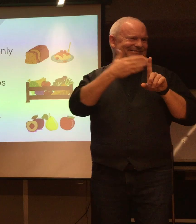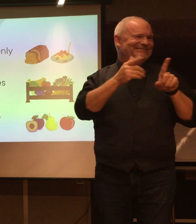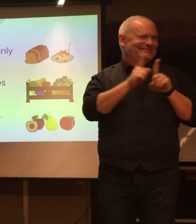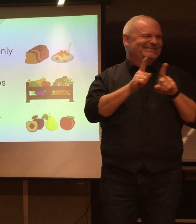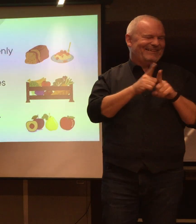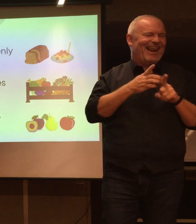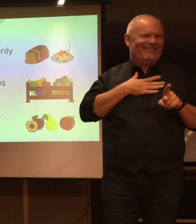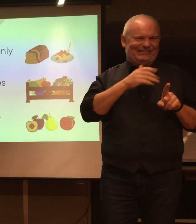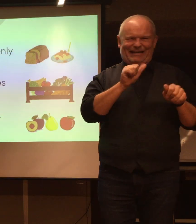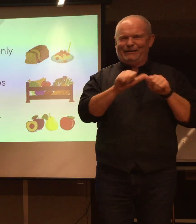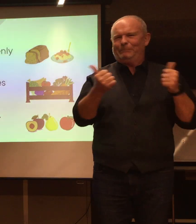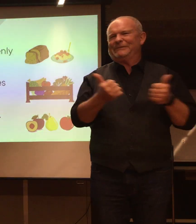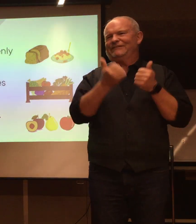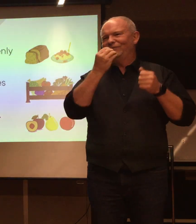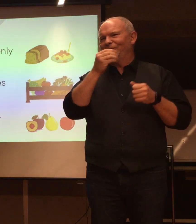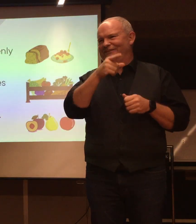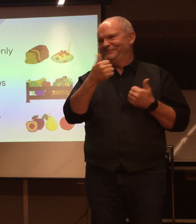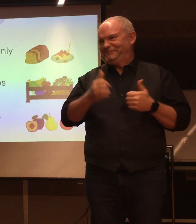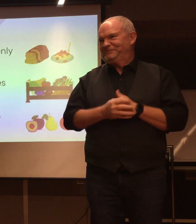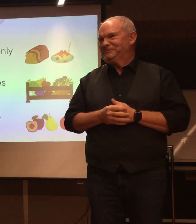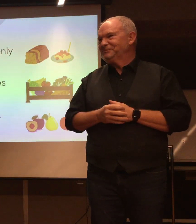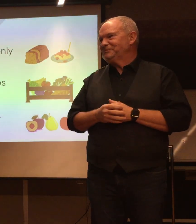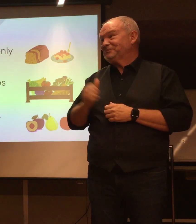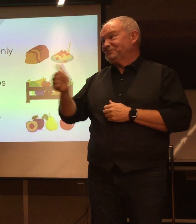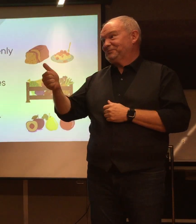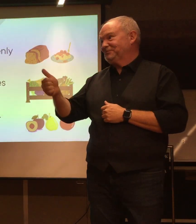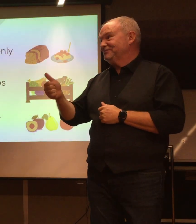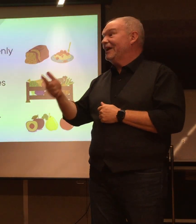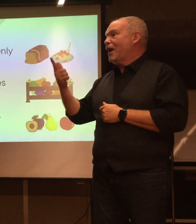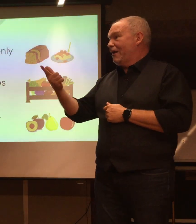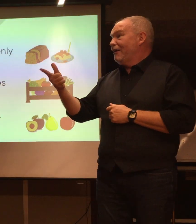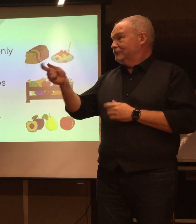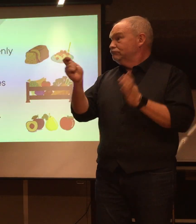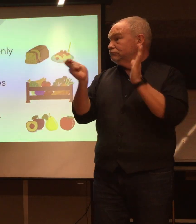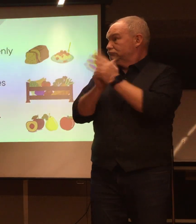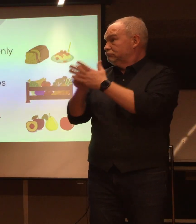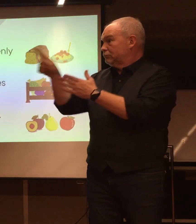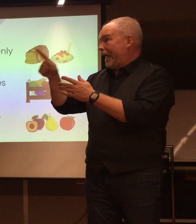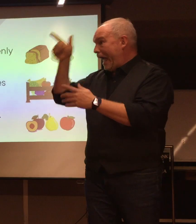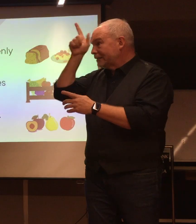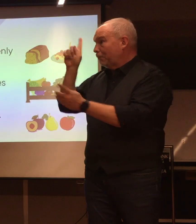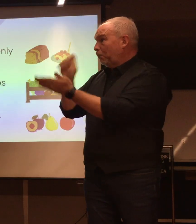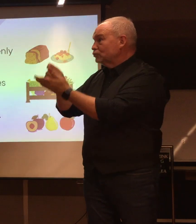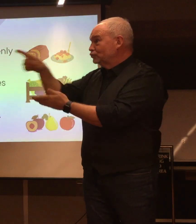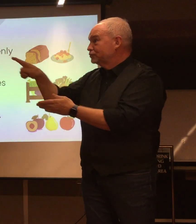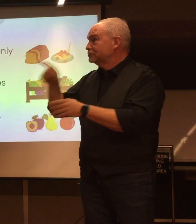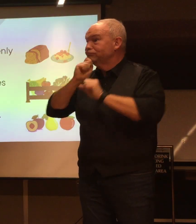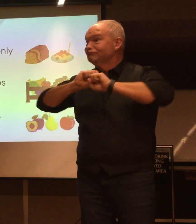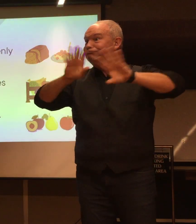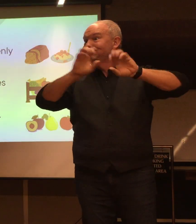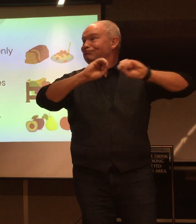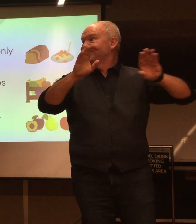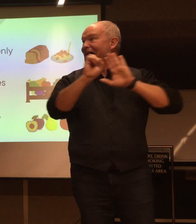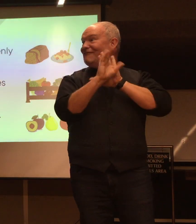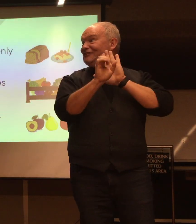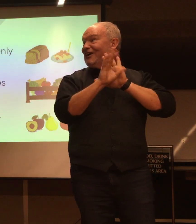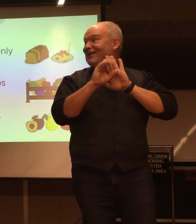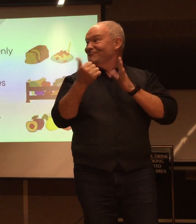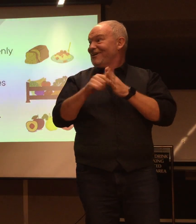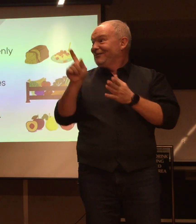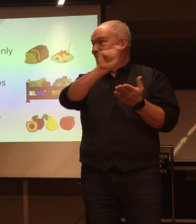love Aldi. So we've got a sponsor here. Yes, you just said I was doing